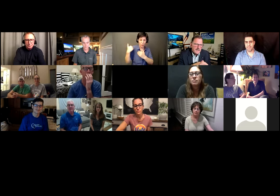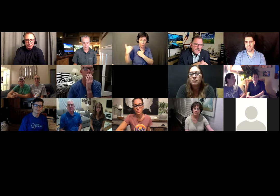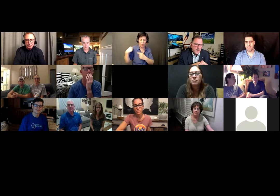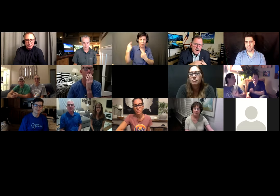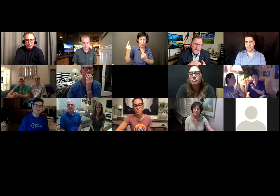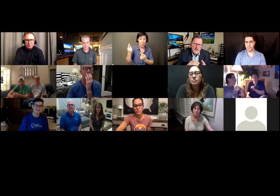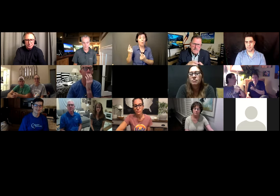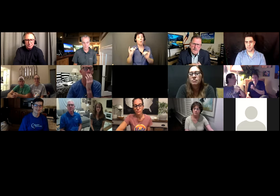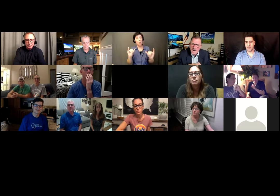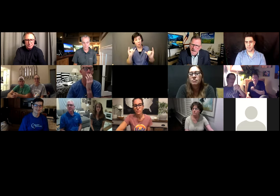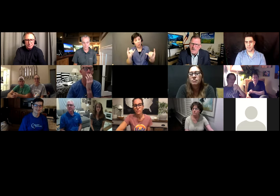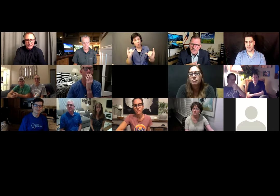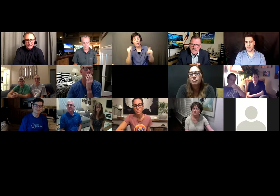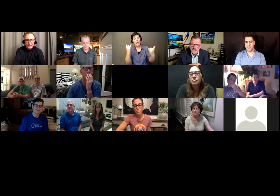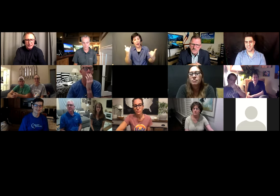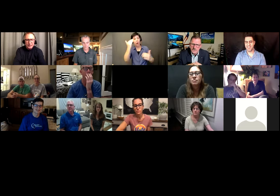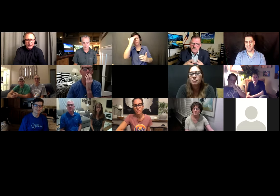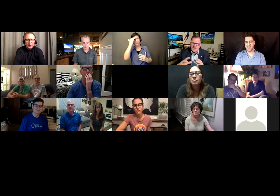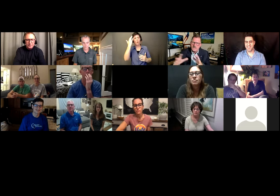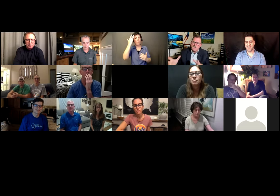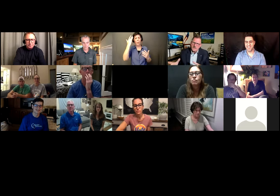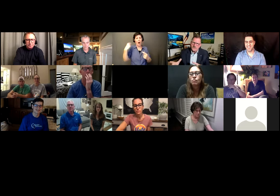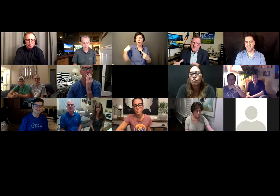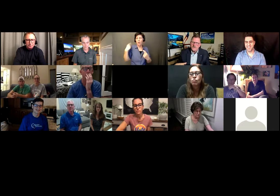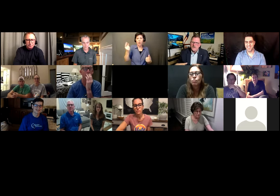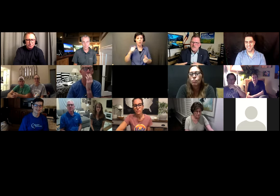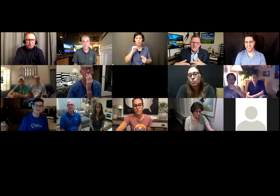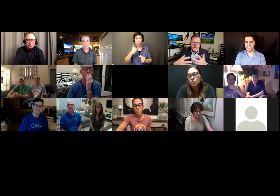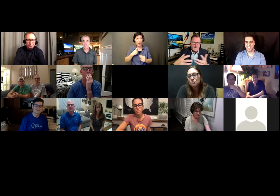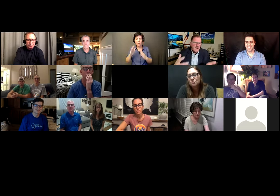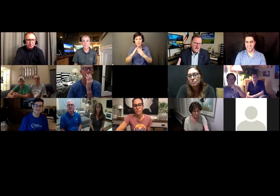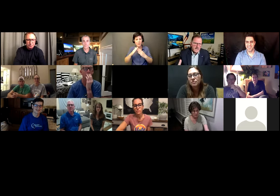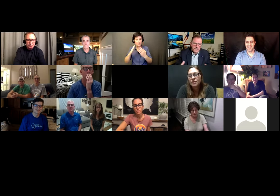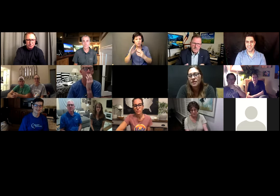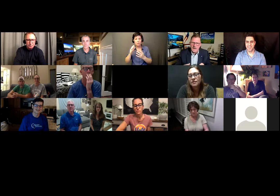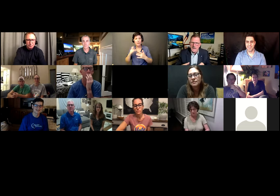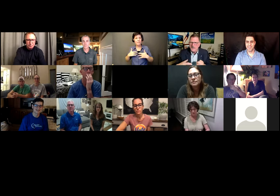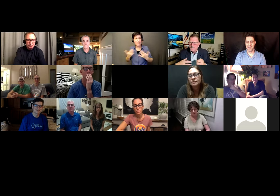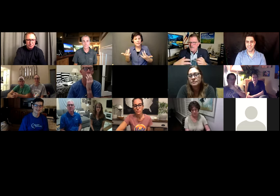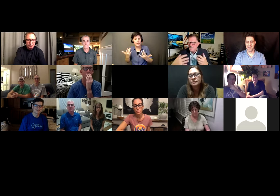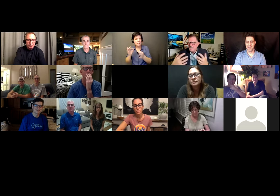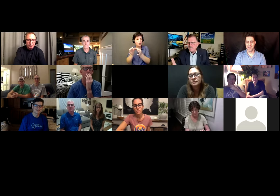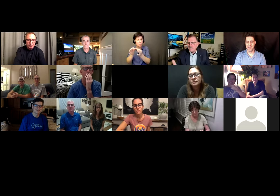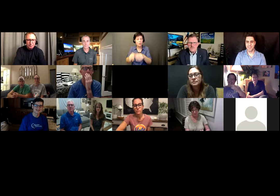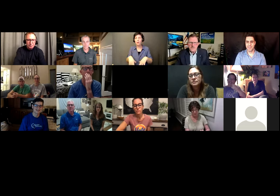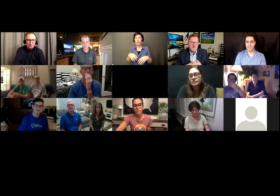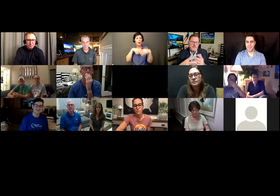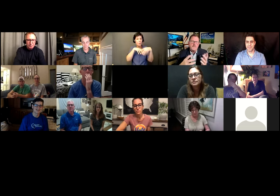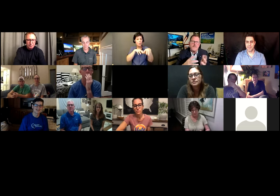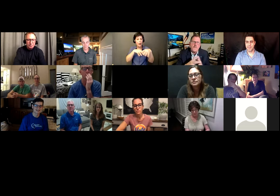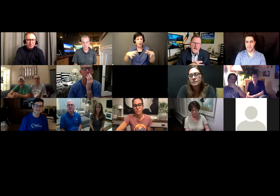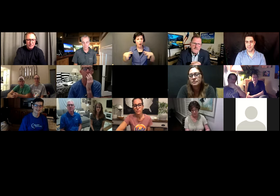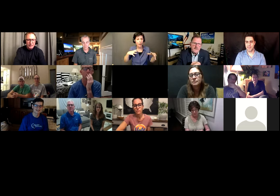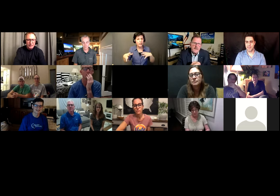And why haven't we done this for city functions, for the holiday parade, for the veterans parade? I